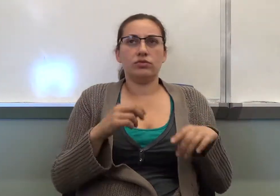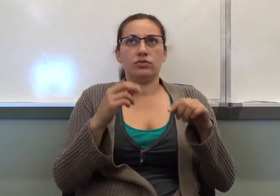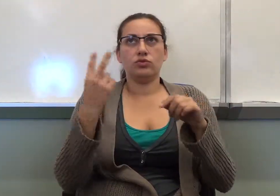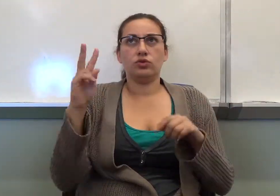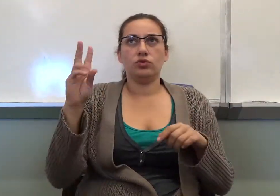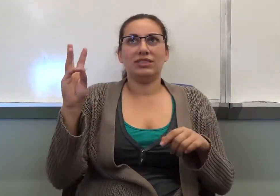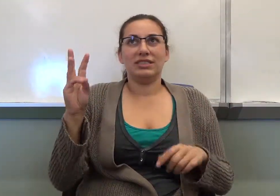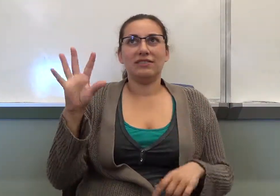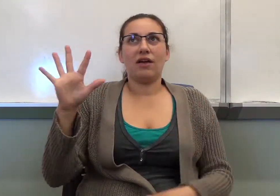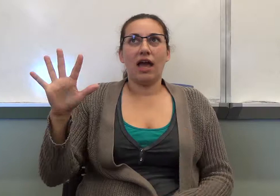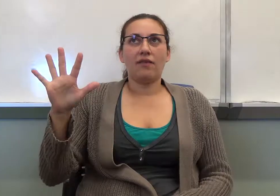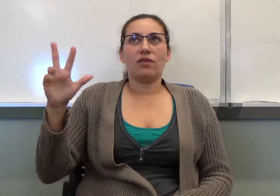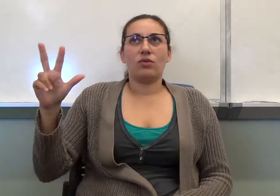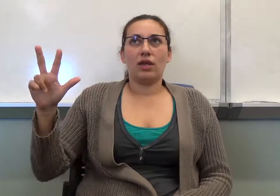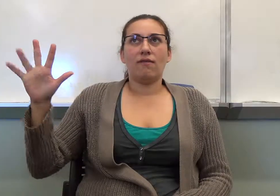5.